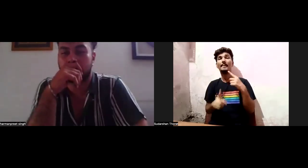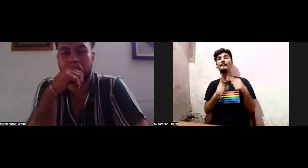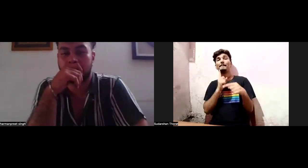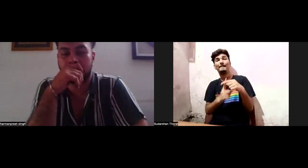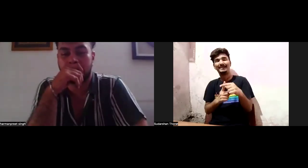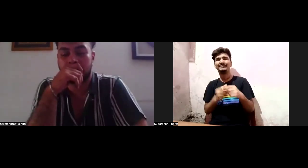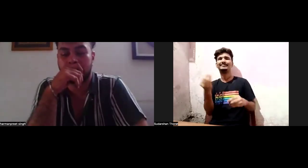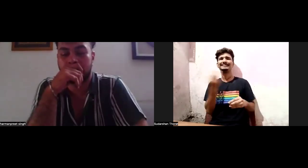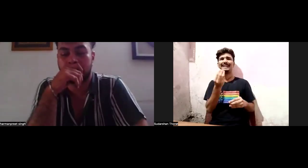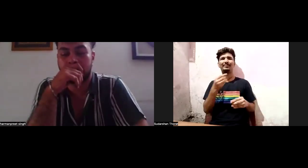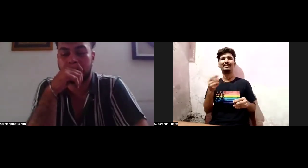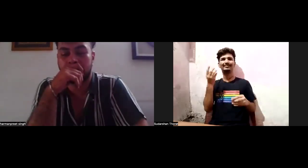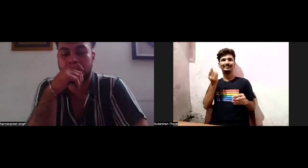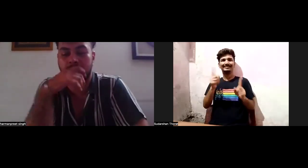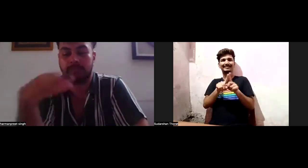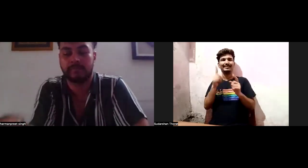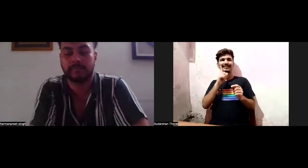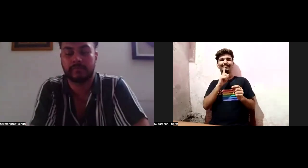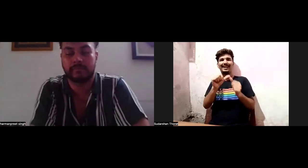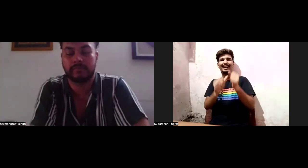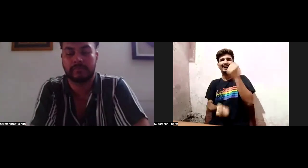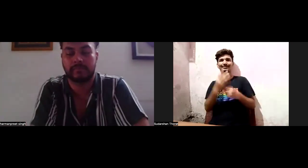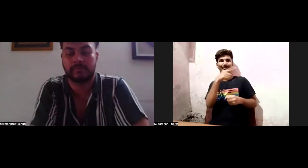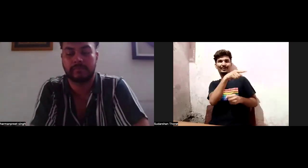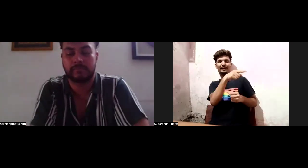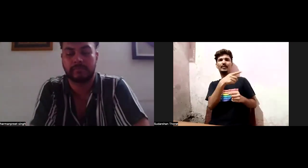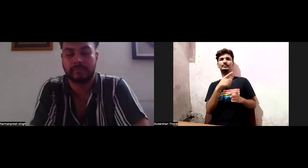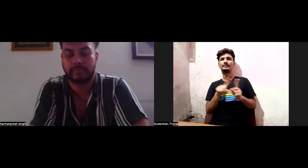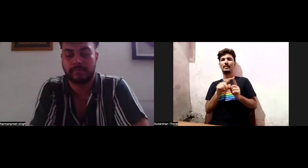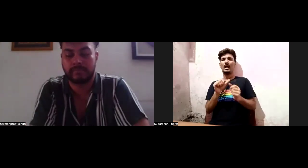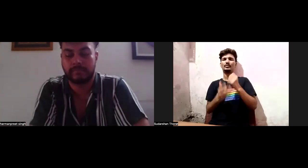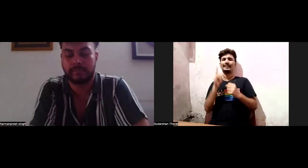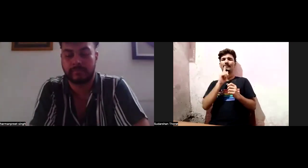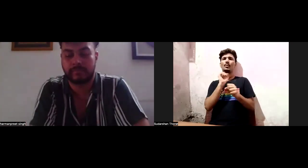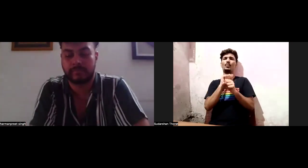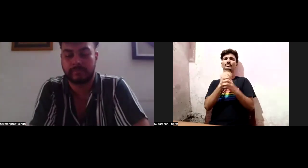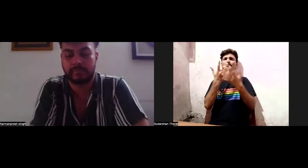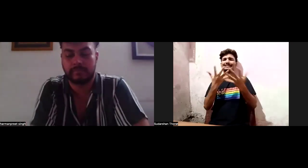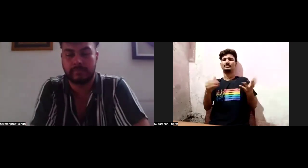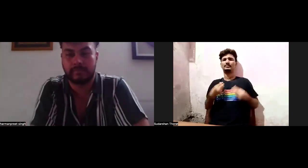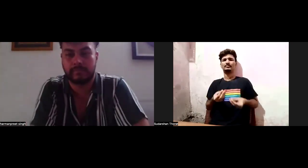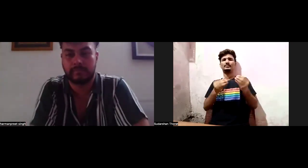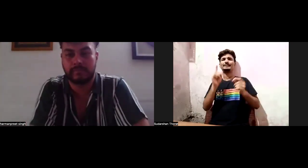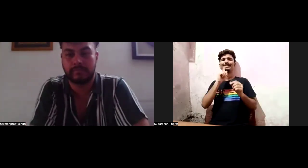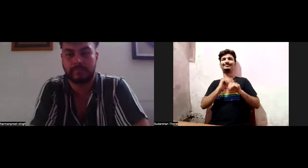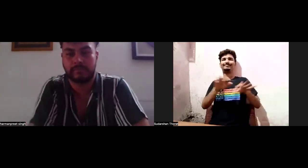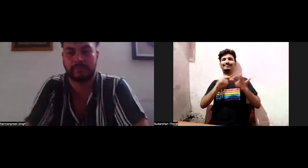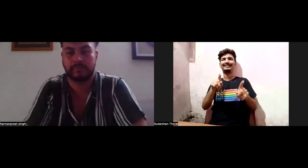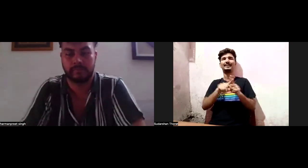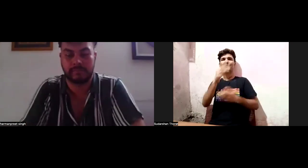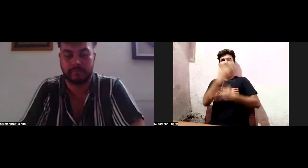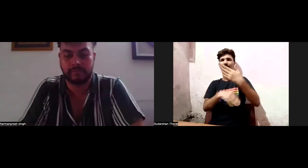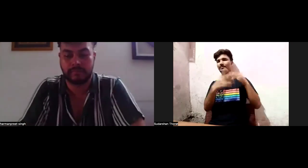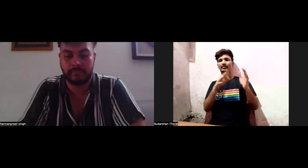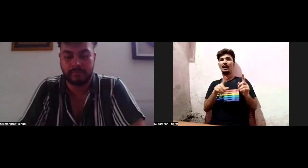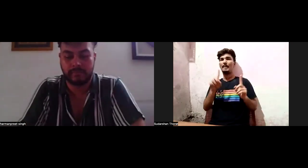oppress them with the things which they want them to do. And they don't accept whatever the child wants to. So, for